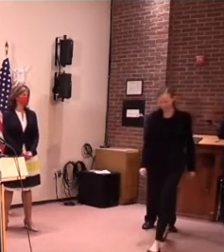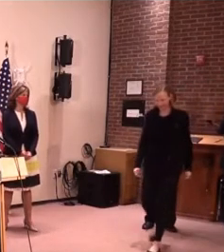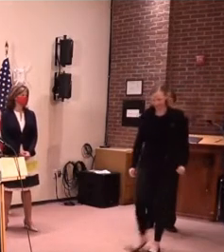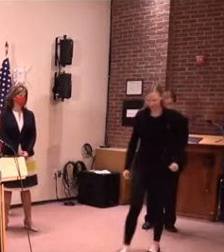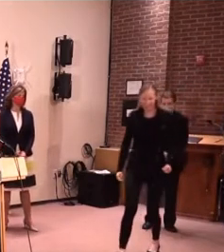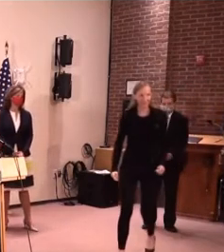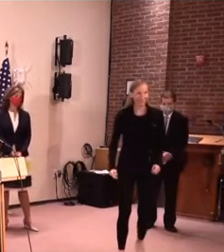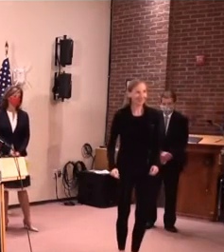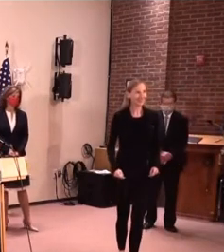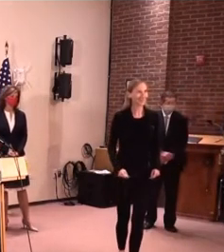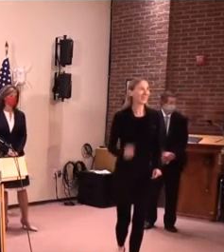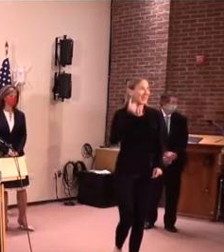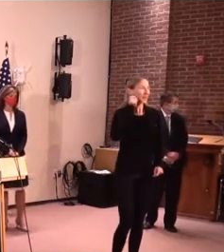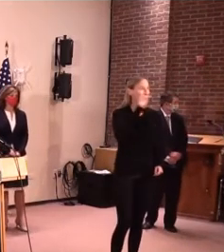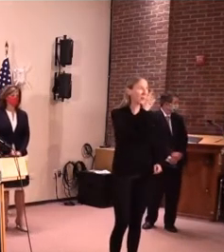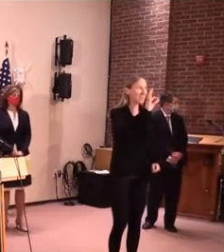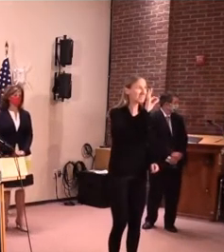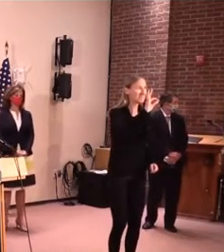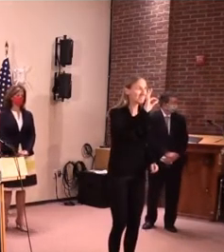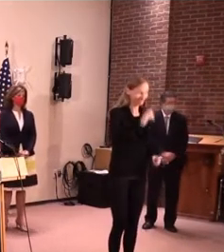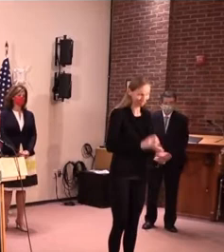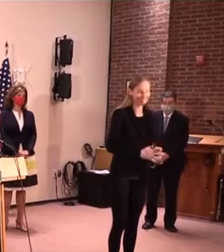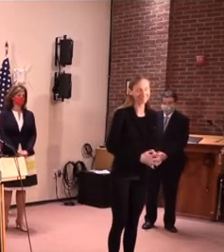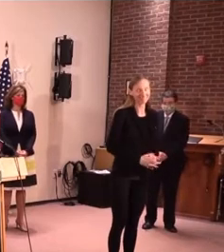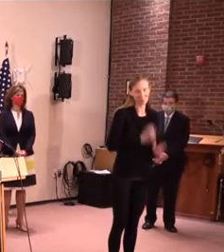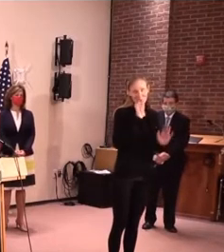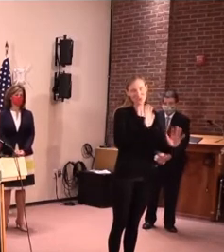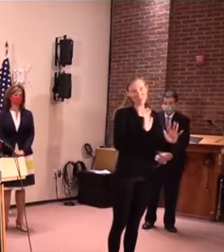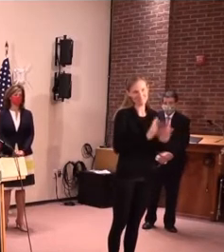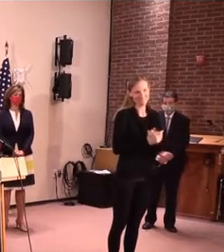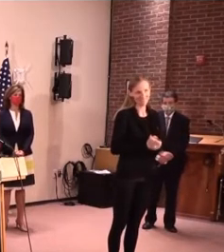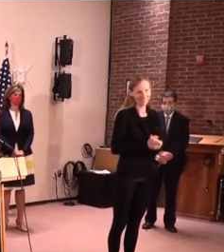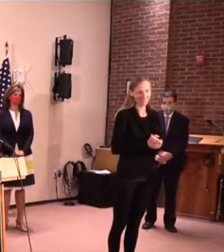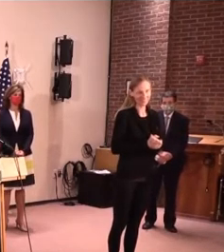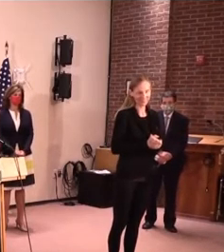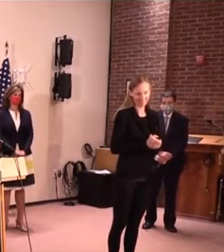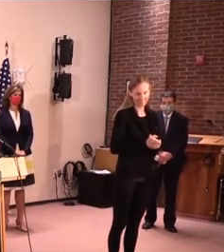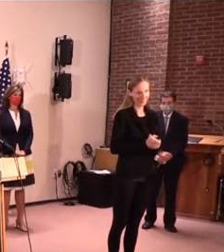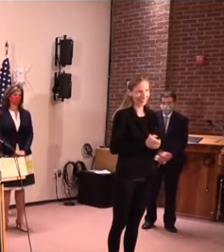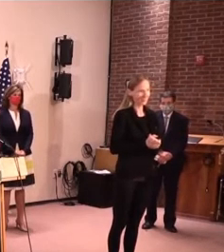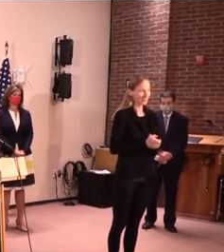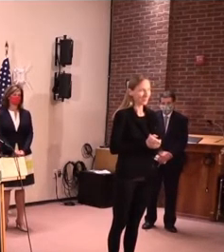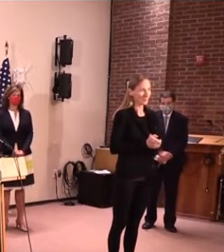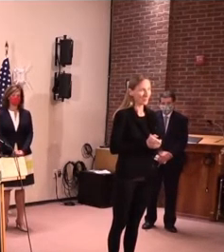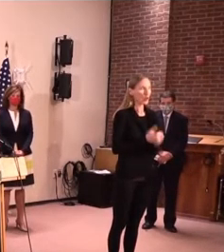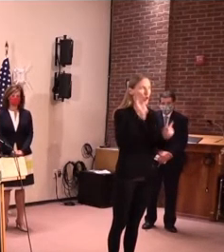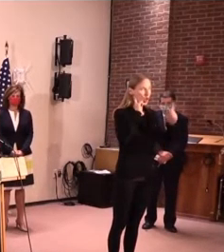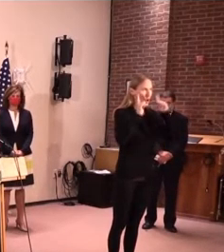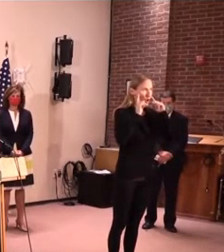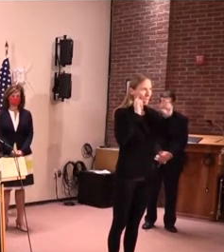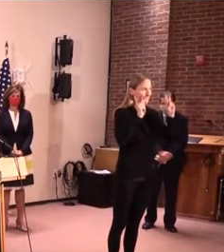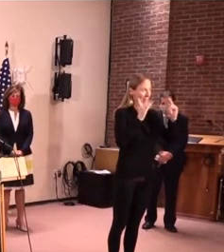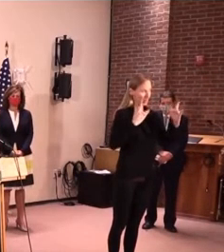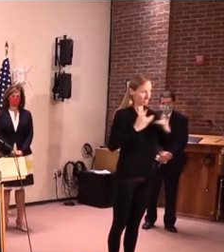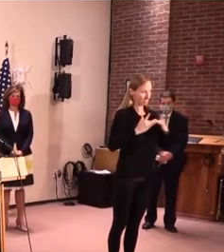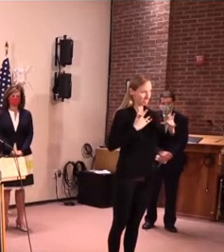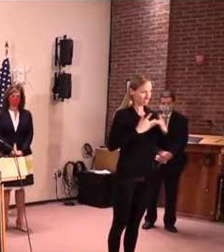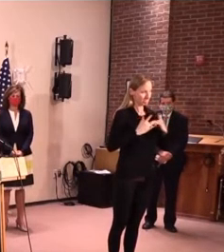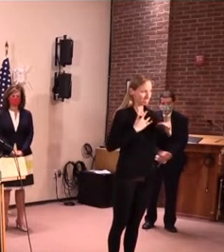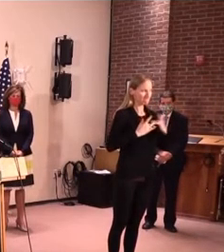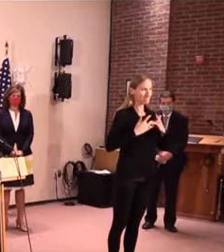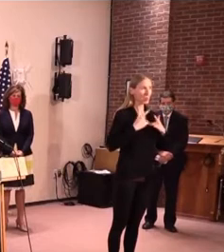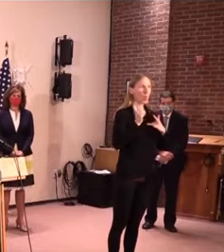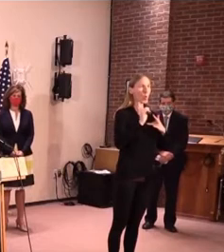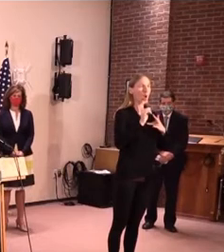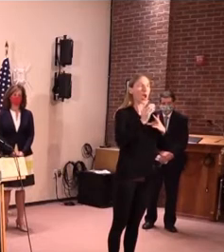Can you hear me? We can. Great. So we've heard a lot of concerns about the long lines at food